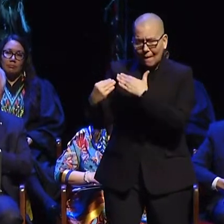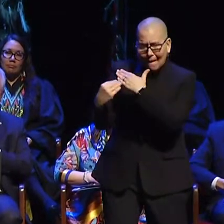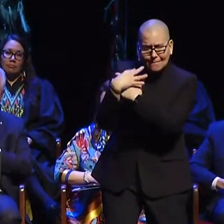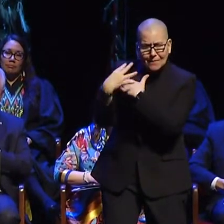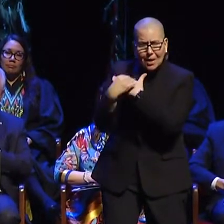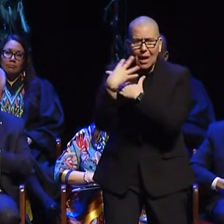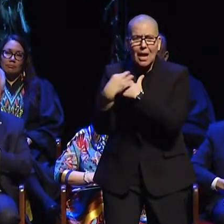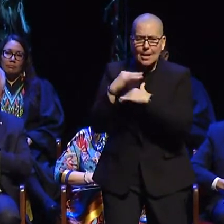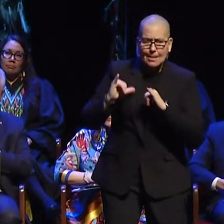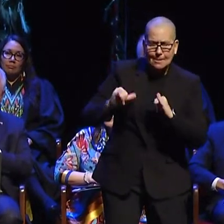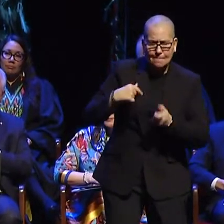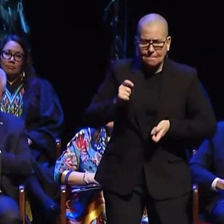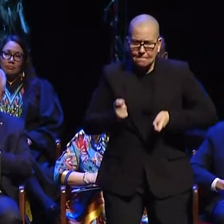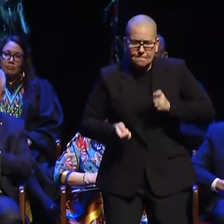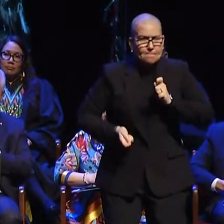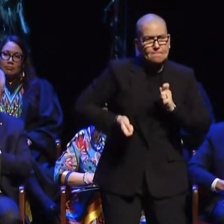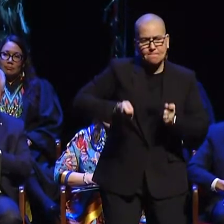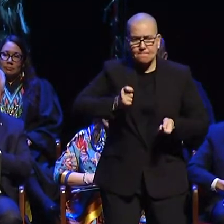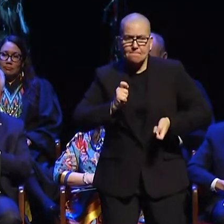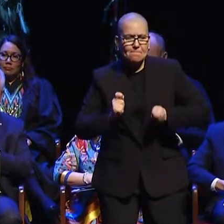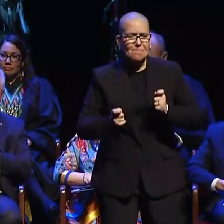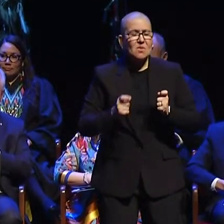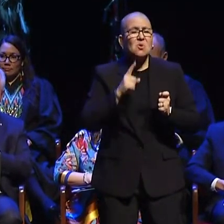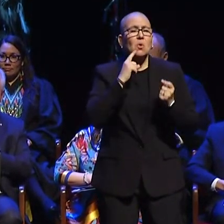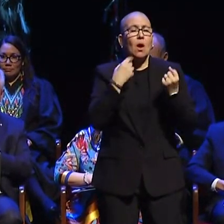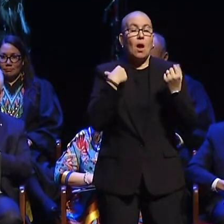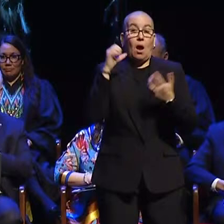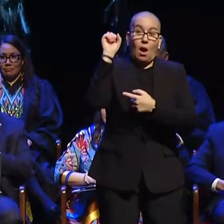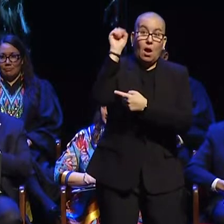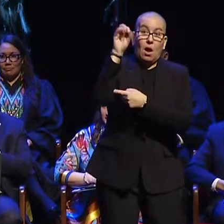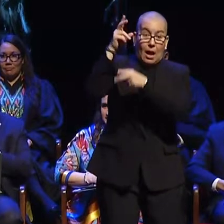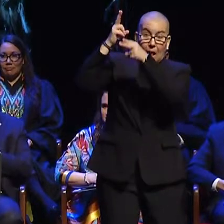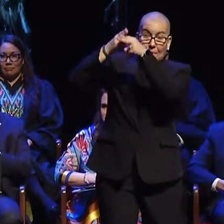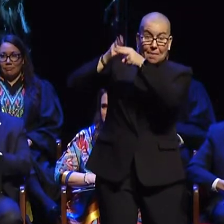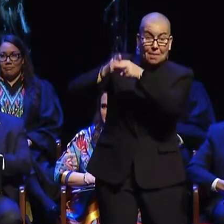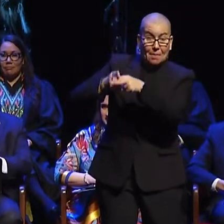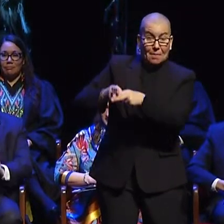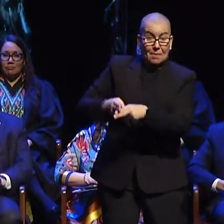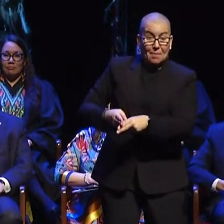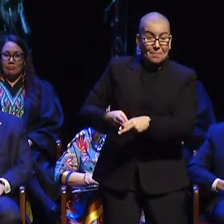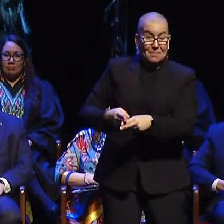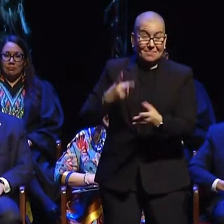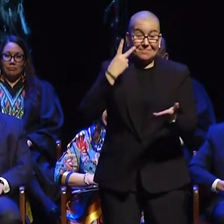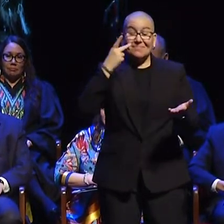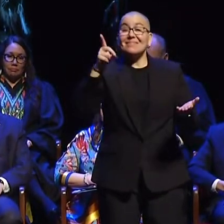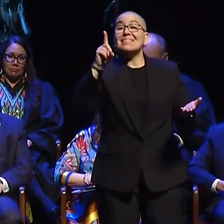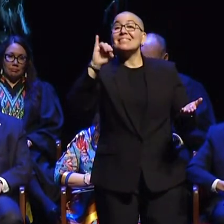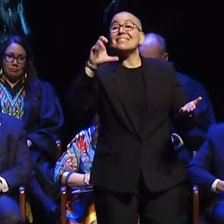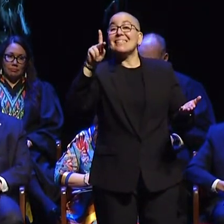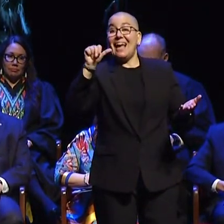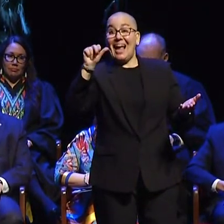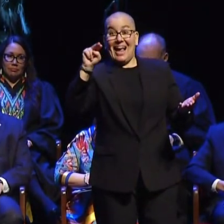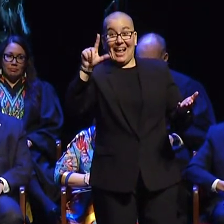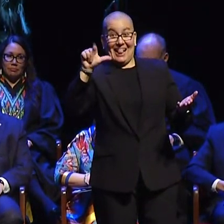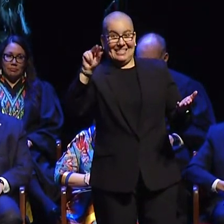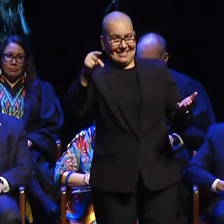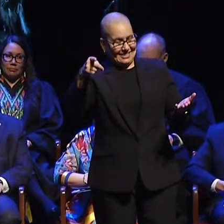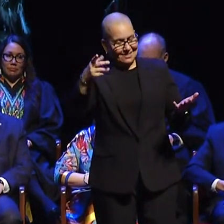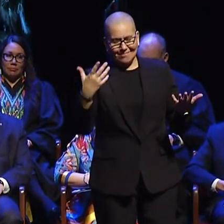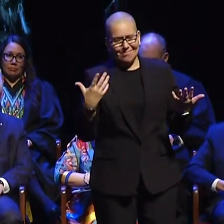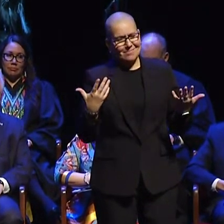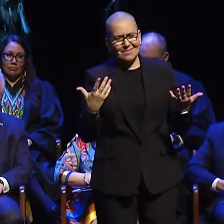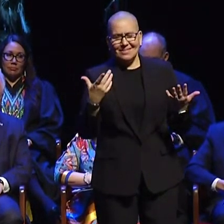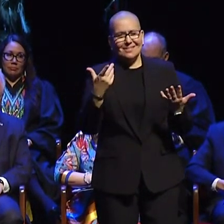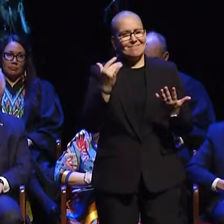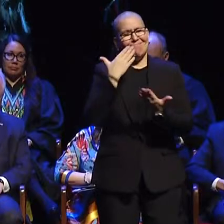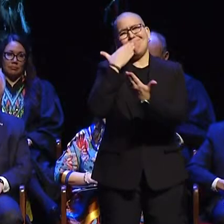way. They're so numerous to mention, but I see my friend Dick Allen in the room tonight. Good to see you, Dick. And I'd